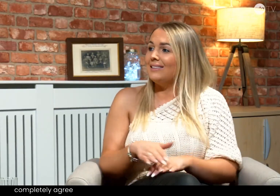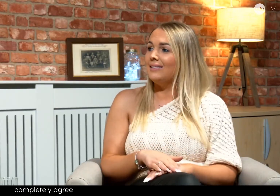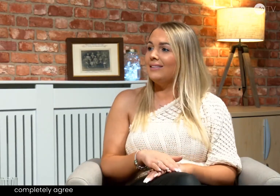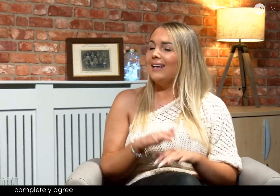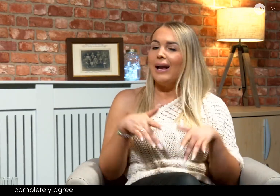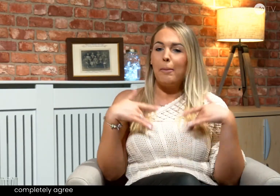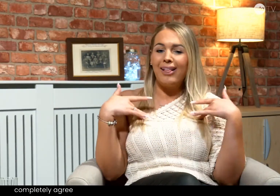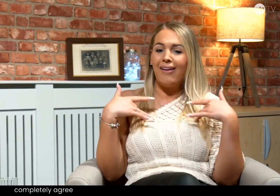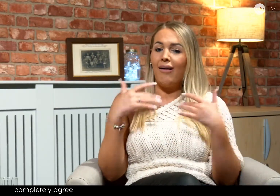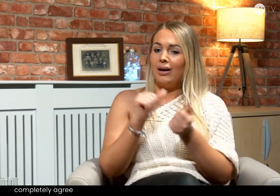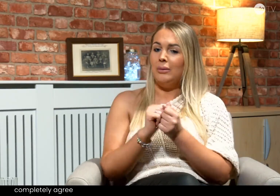just